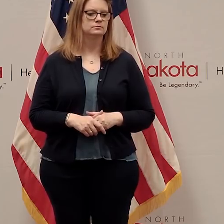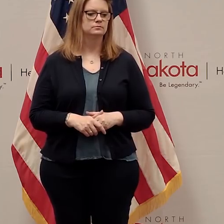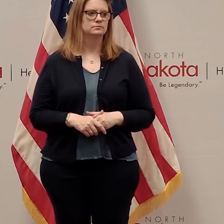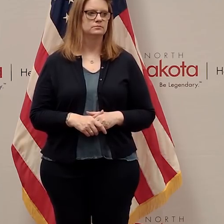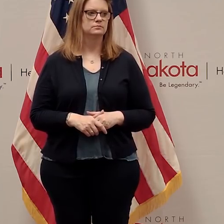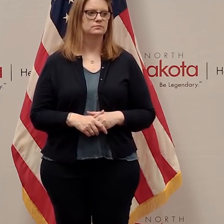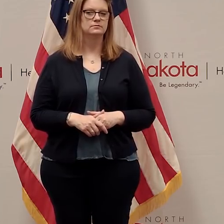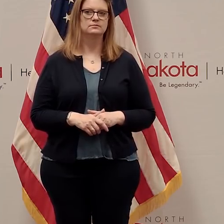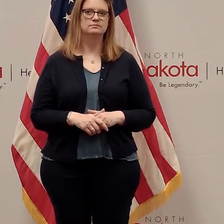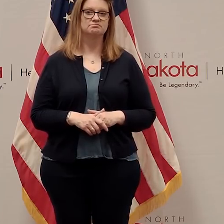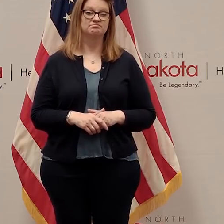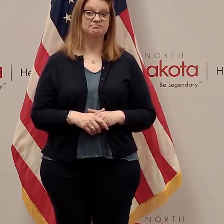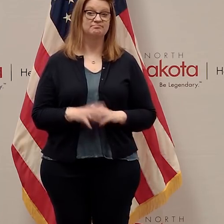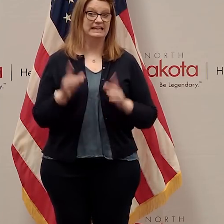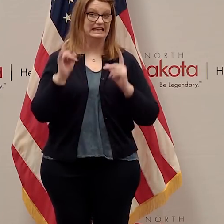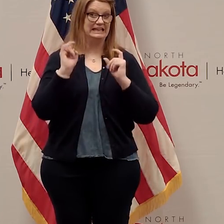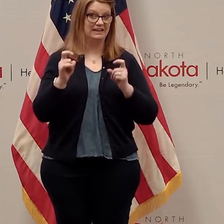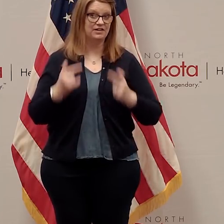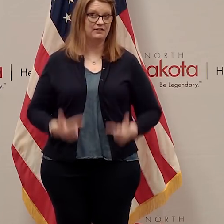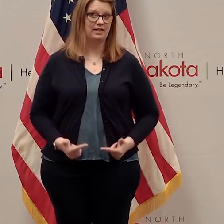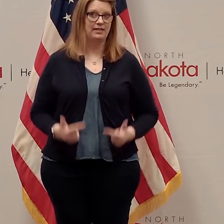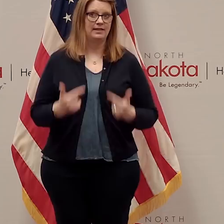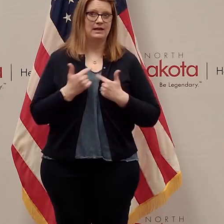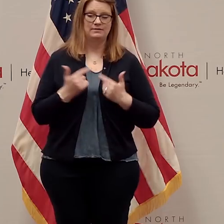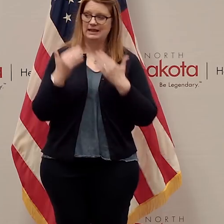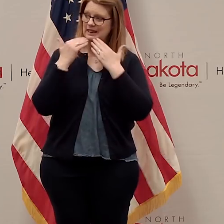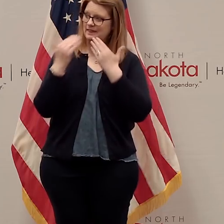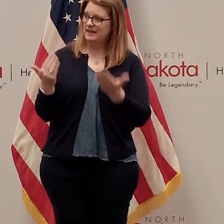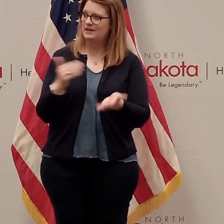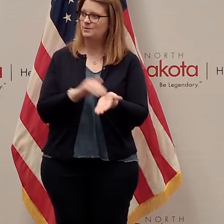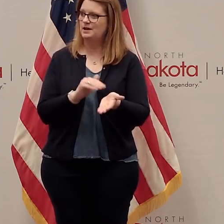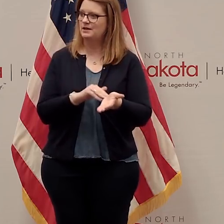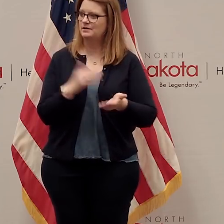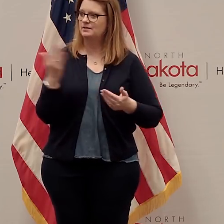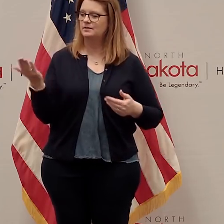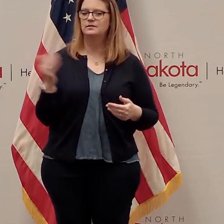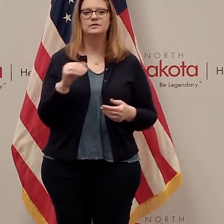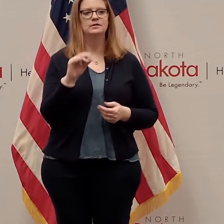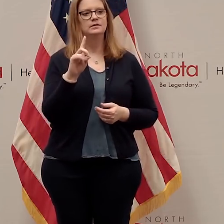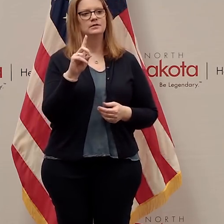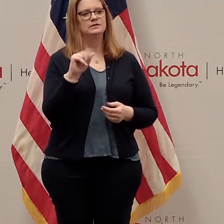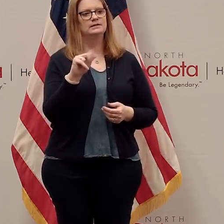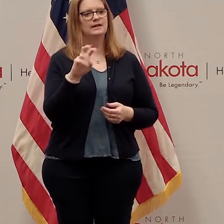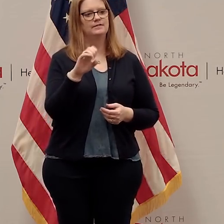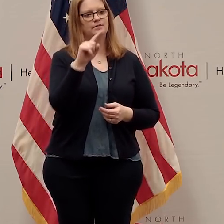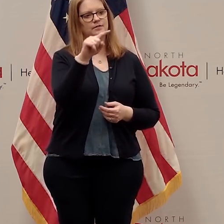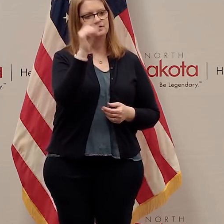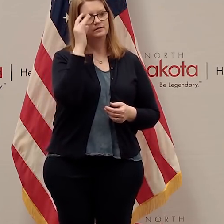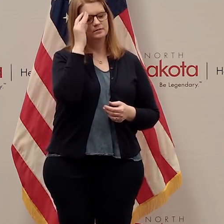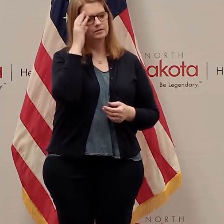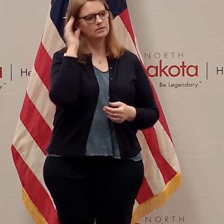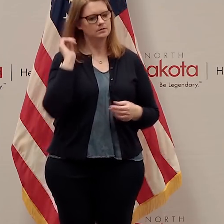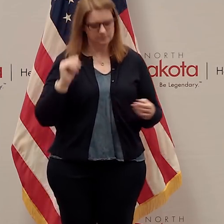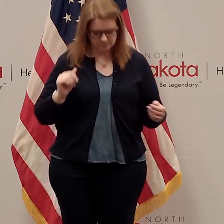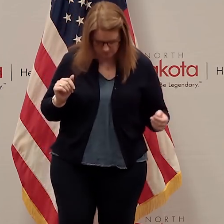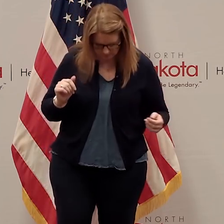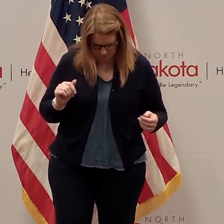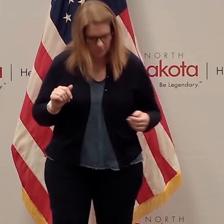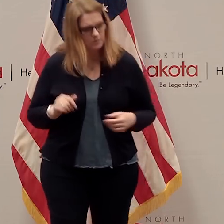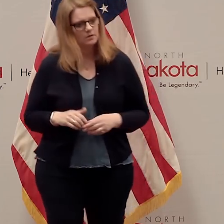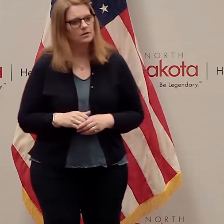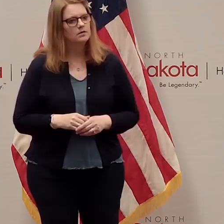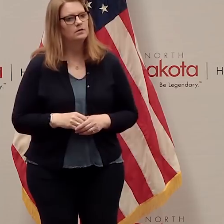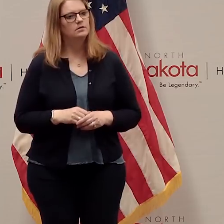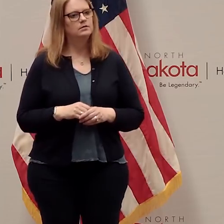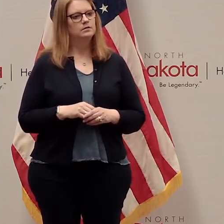So give the gift of life. Again, thank you, Doctor. I think Dave was up next. Governor, we just started